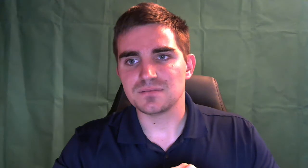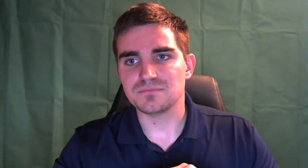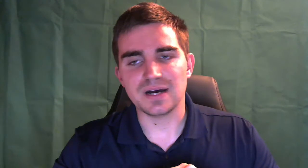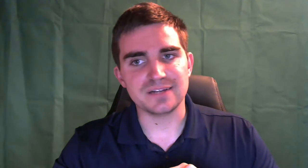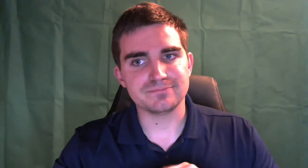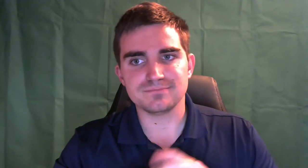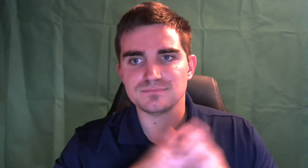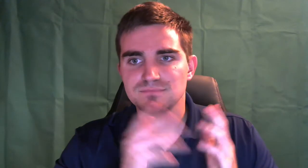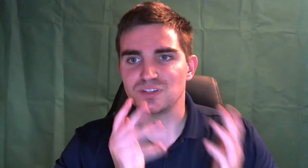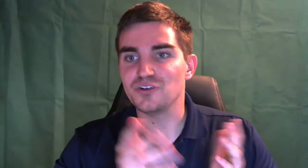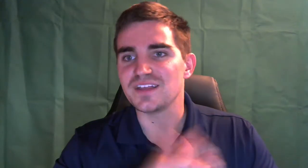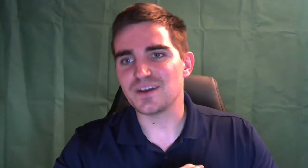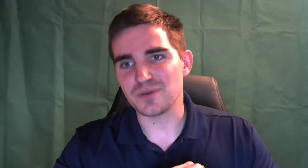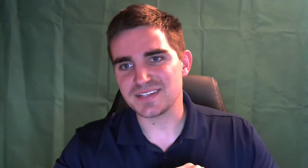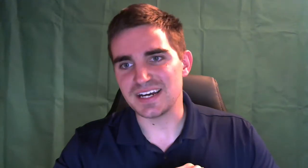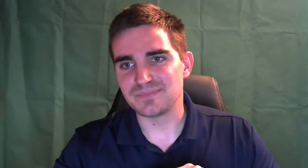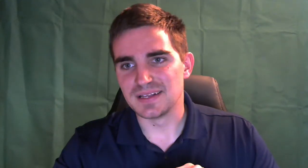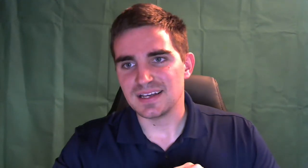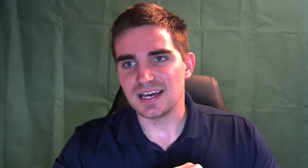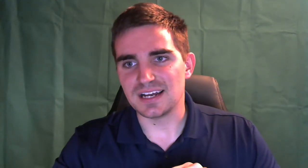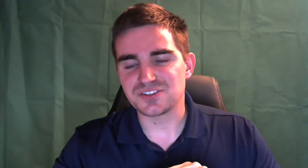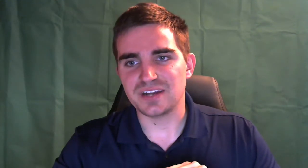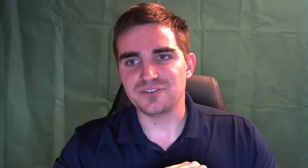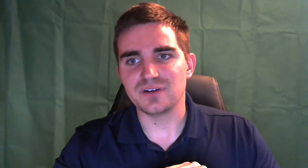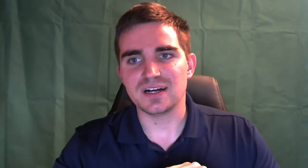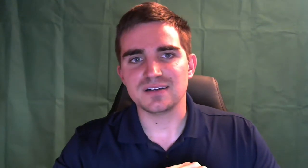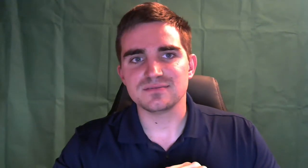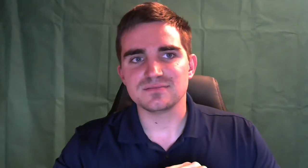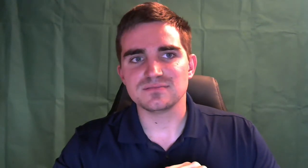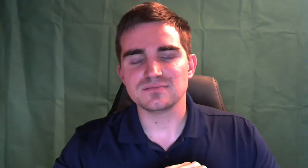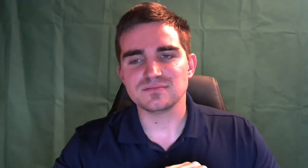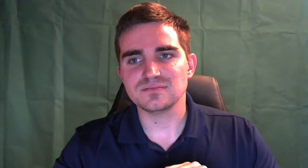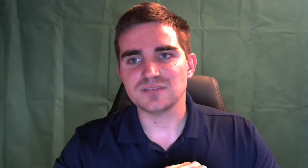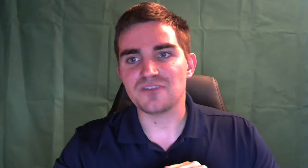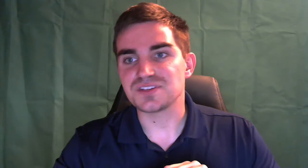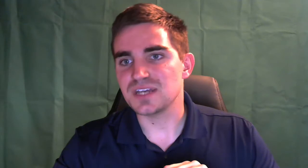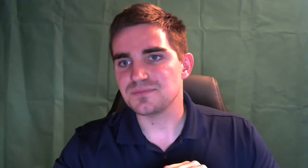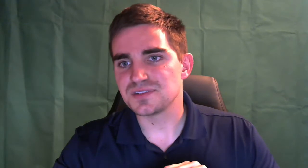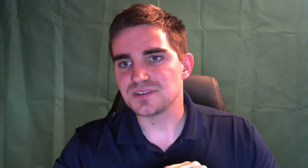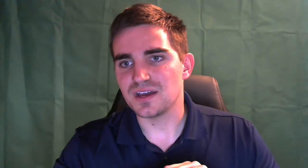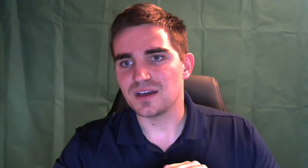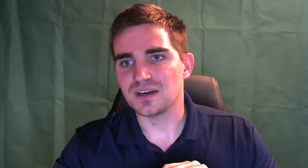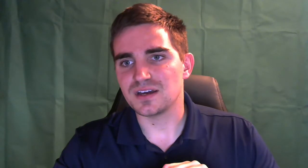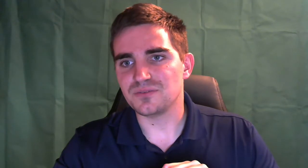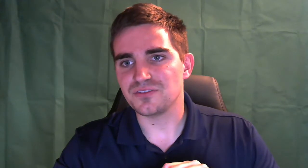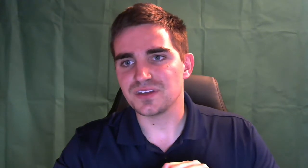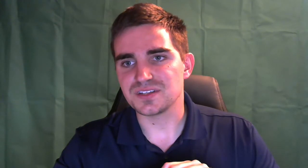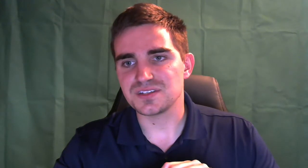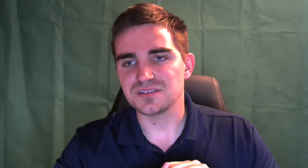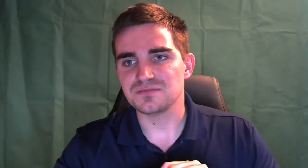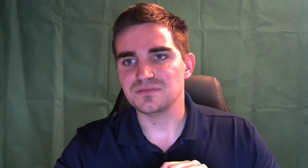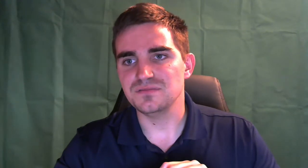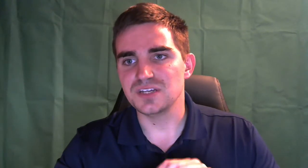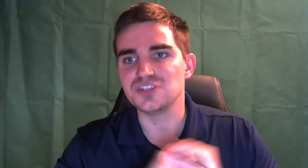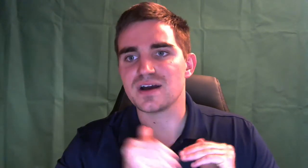but you'll get there with time. And I'll try to offer some tips and helpful things to get you guys